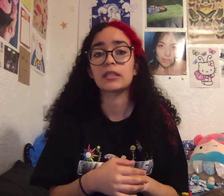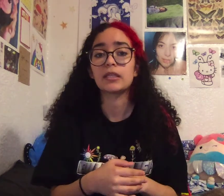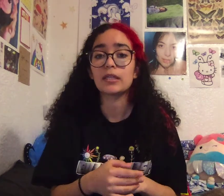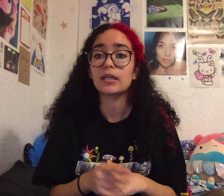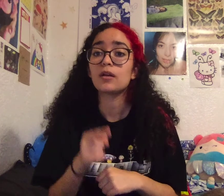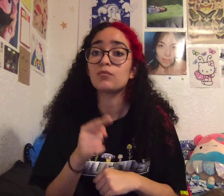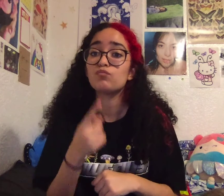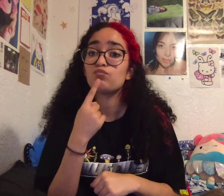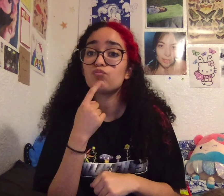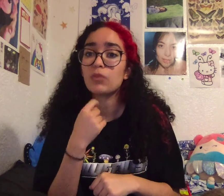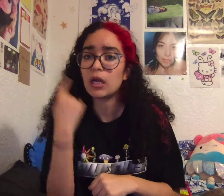it's cold.